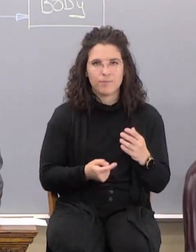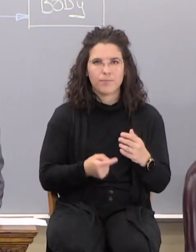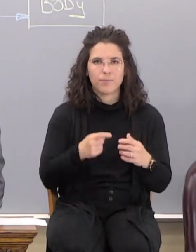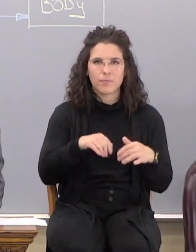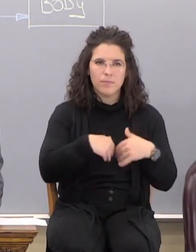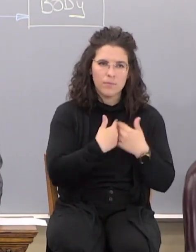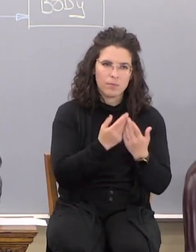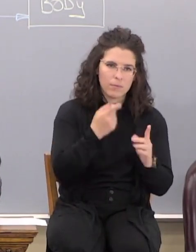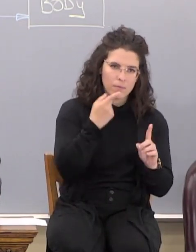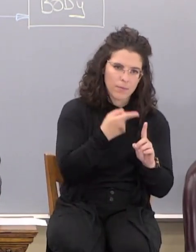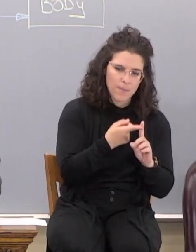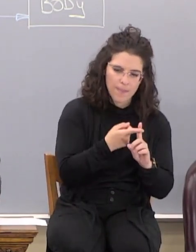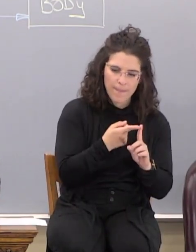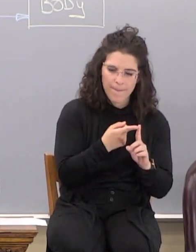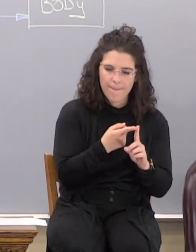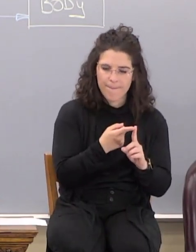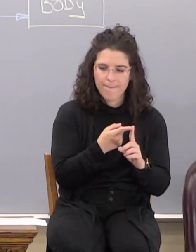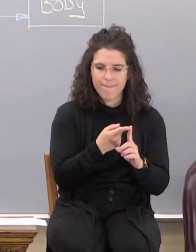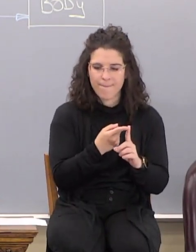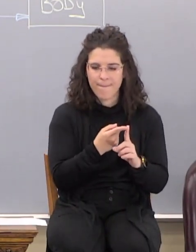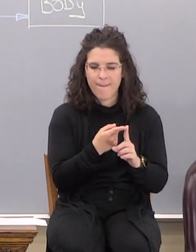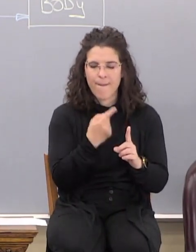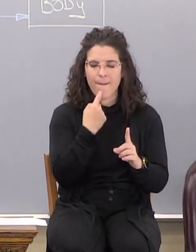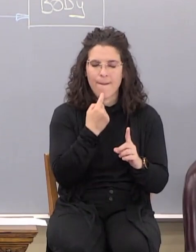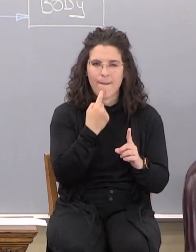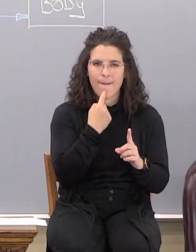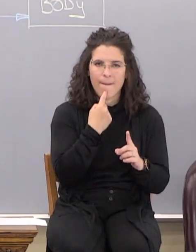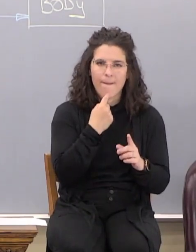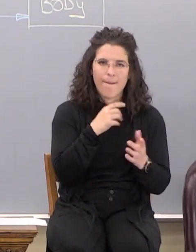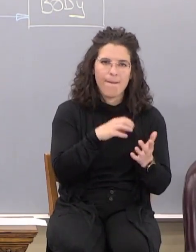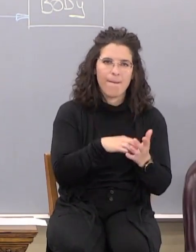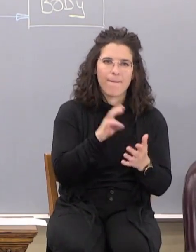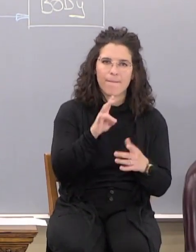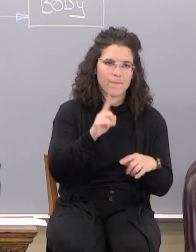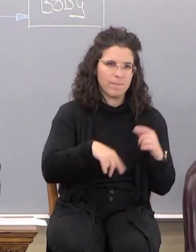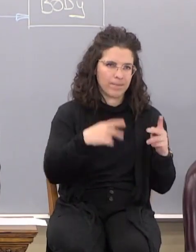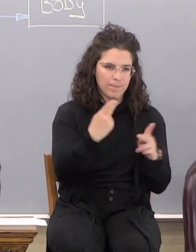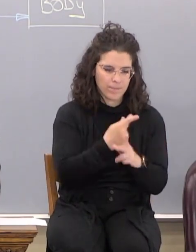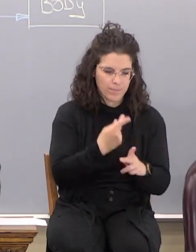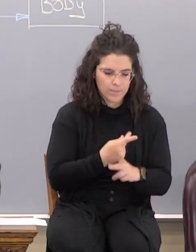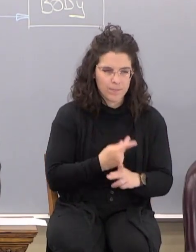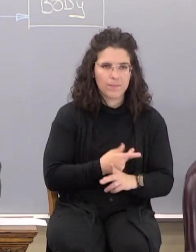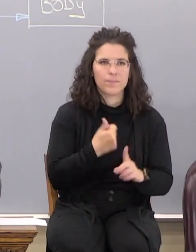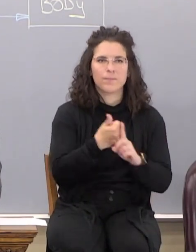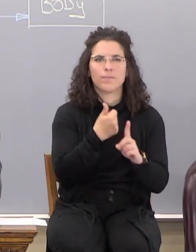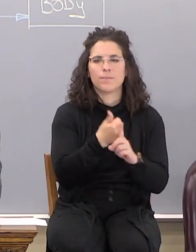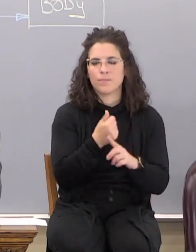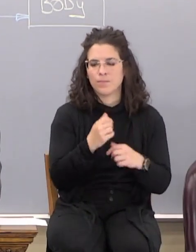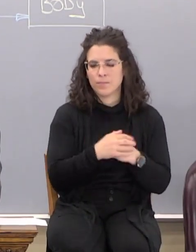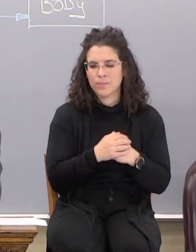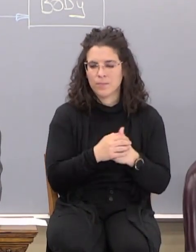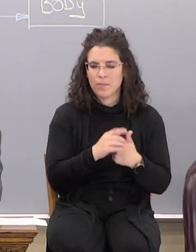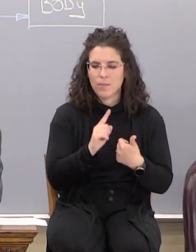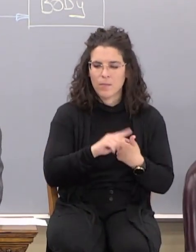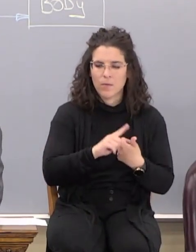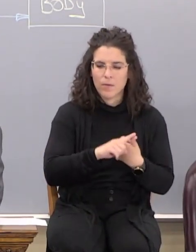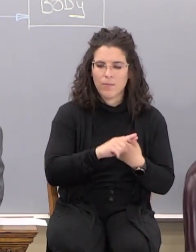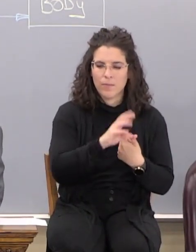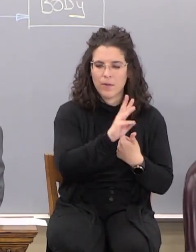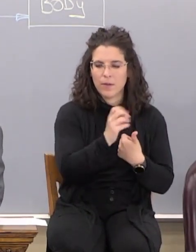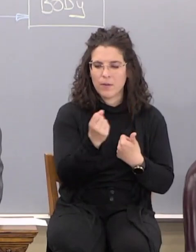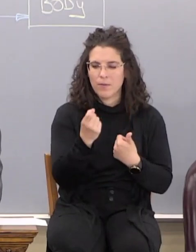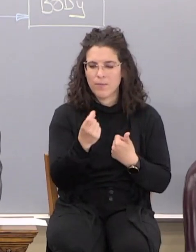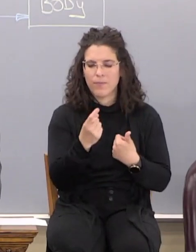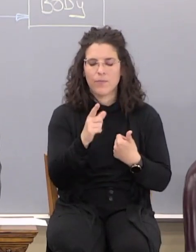the how-to that he says in chapter 7 he can't figure out in himself. The first thing in verse 11,